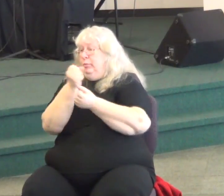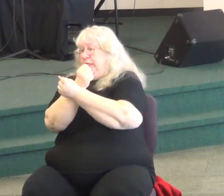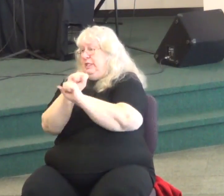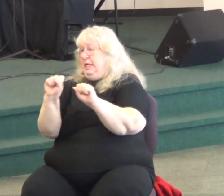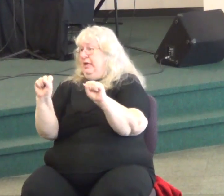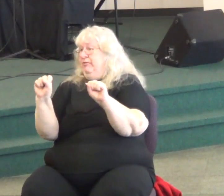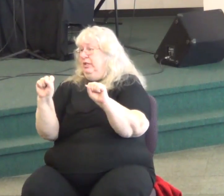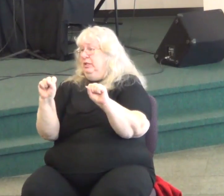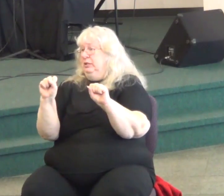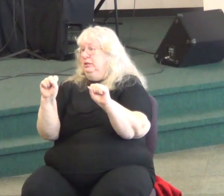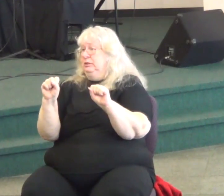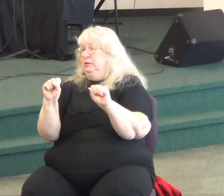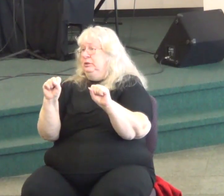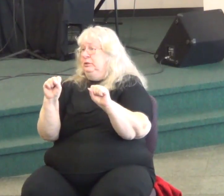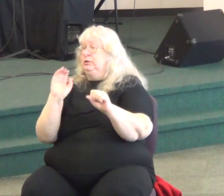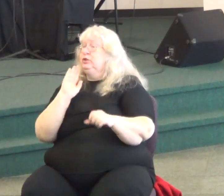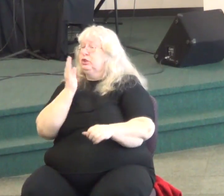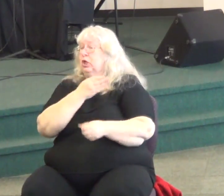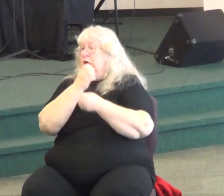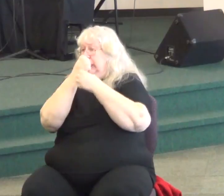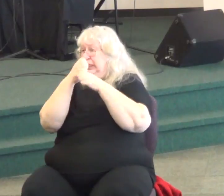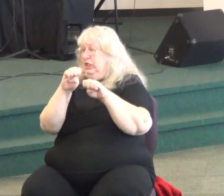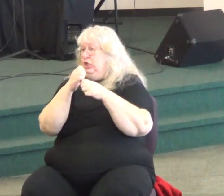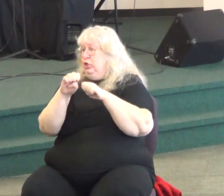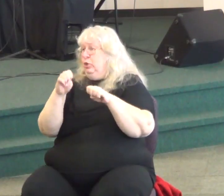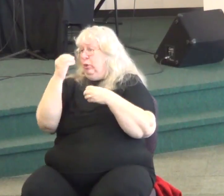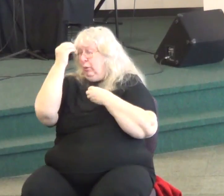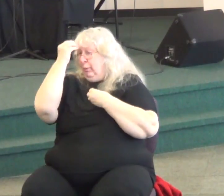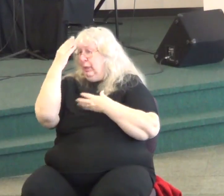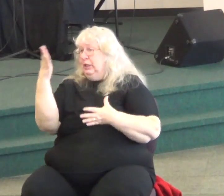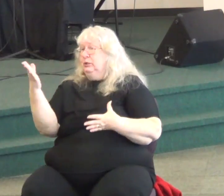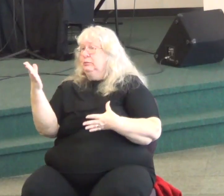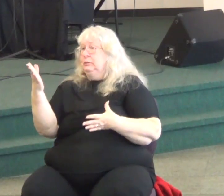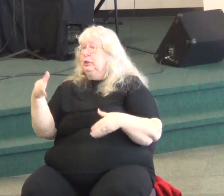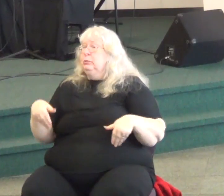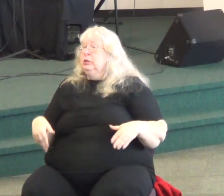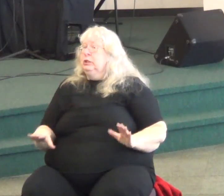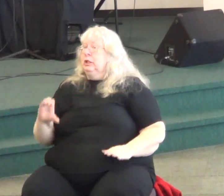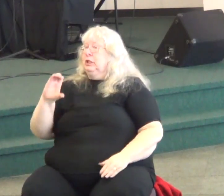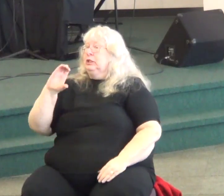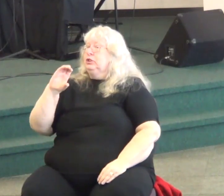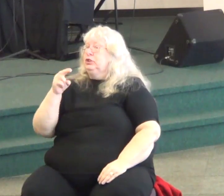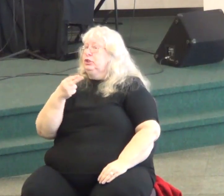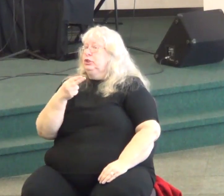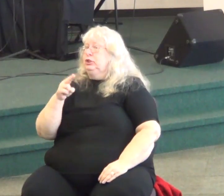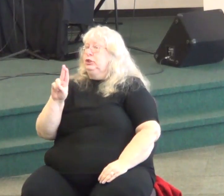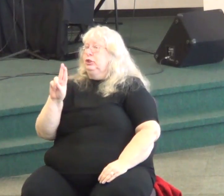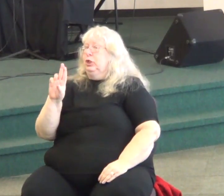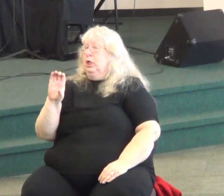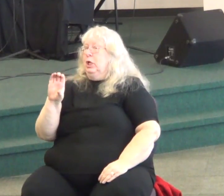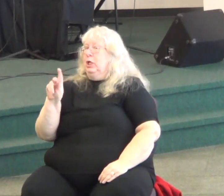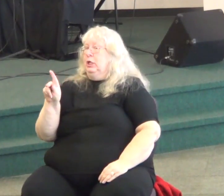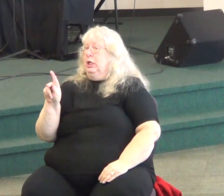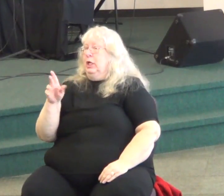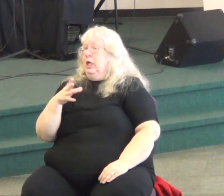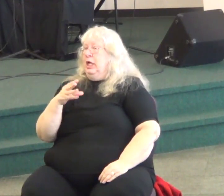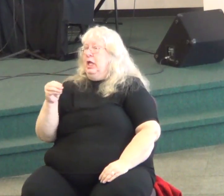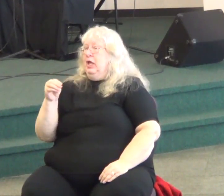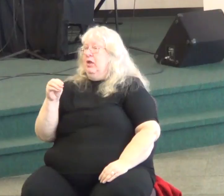It's our Easter message. I'm going to let Chuck and Val sing. I don't even know what they're going to play. I just know that it's